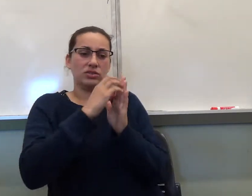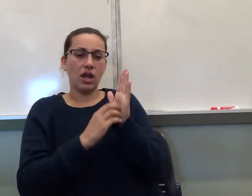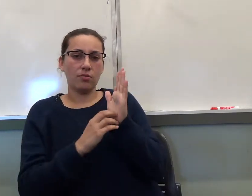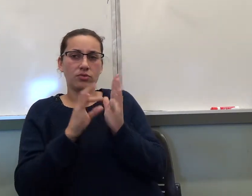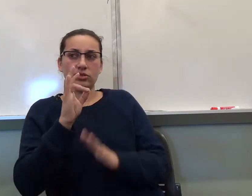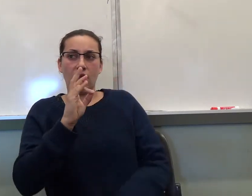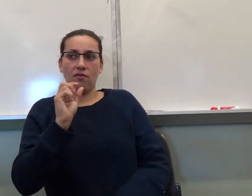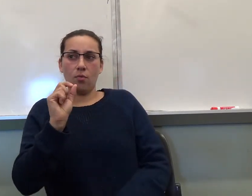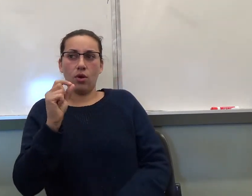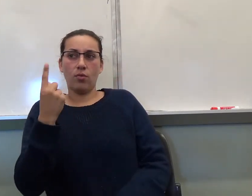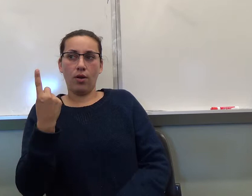Okay.